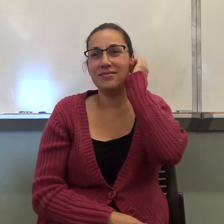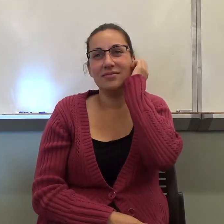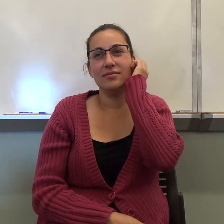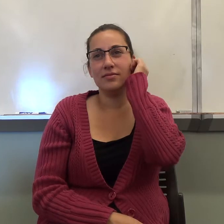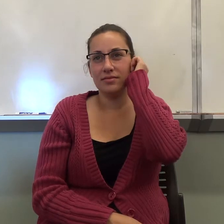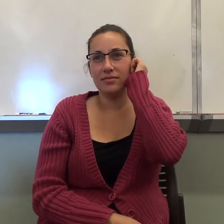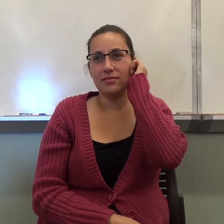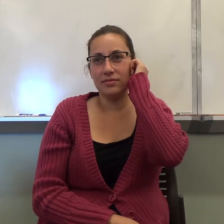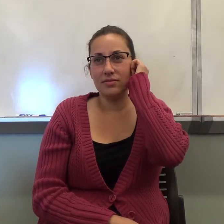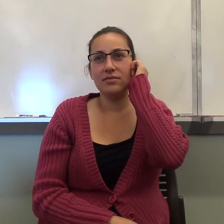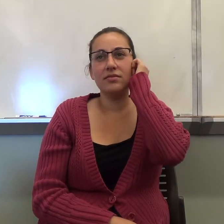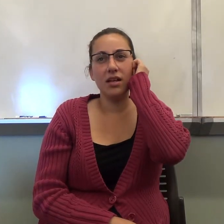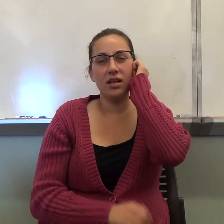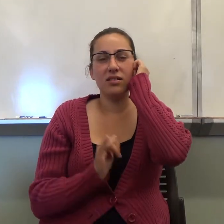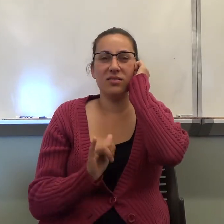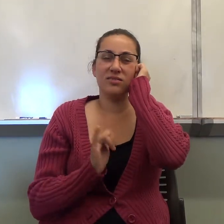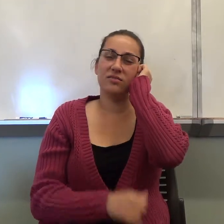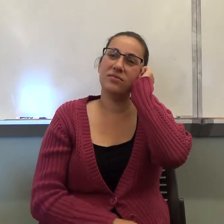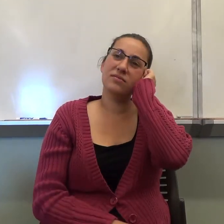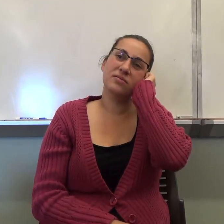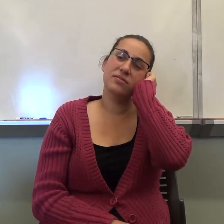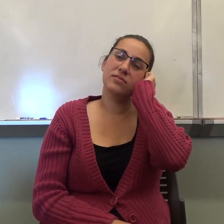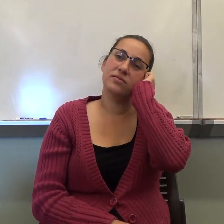That will do it, right? The opposite of 4,